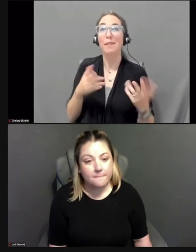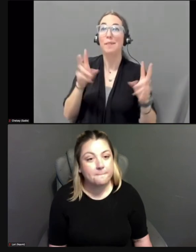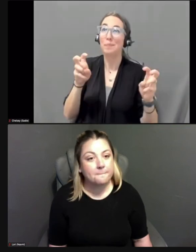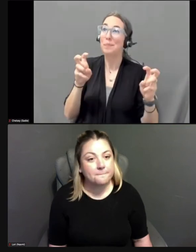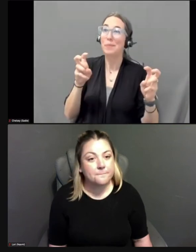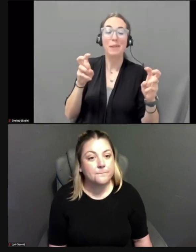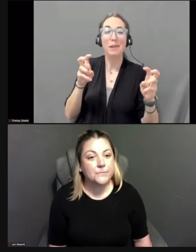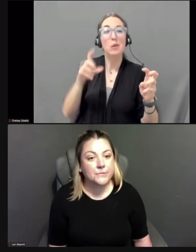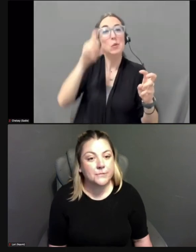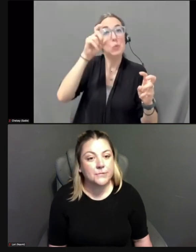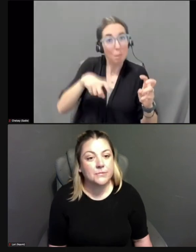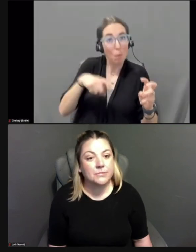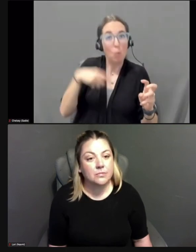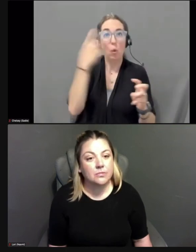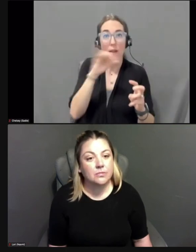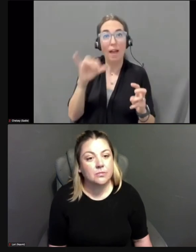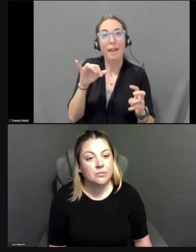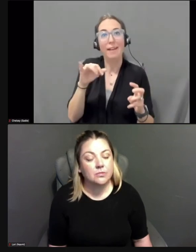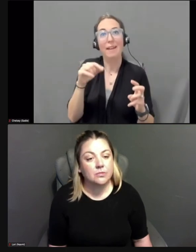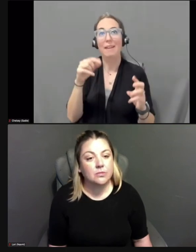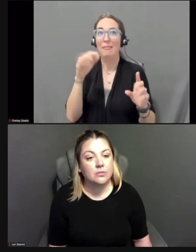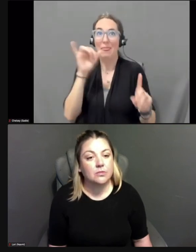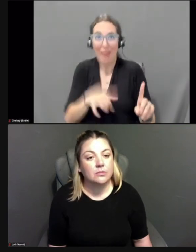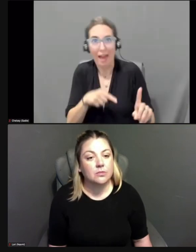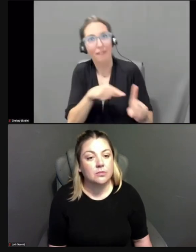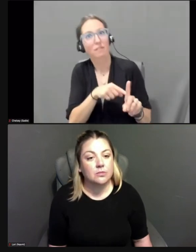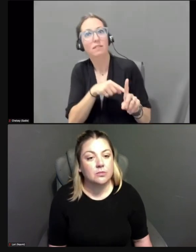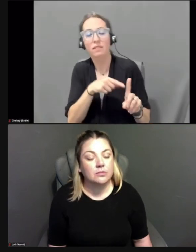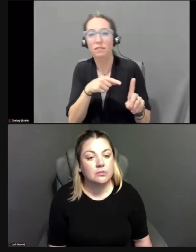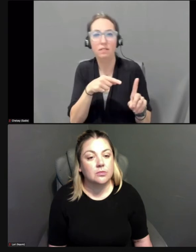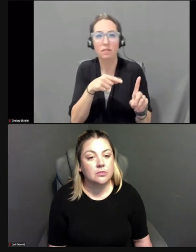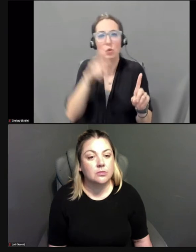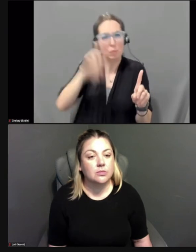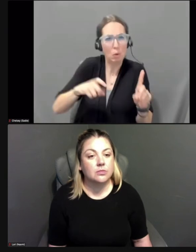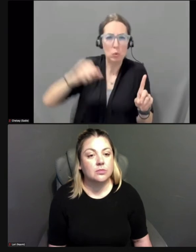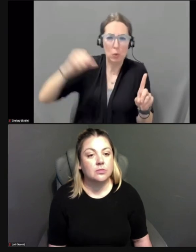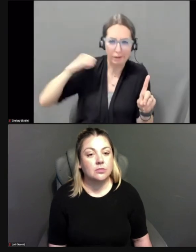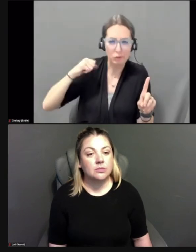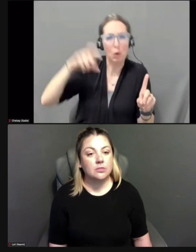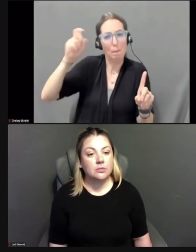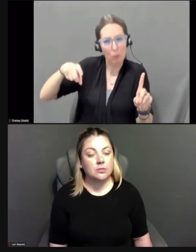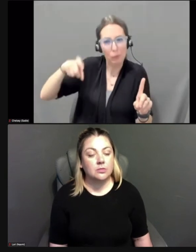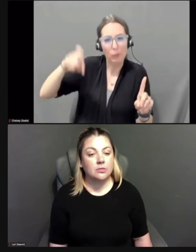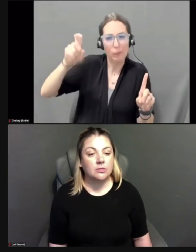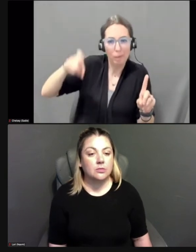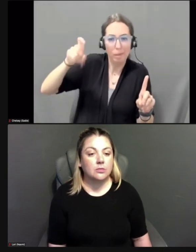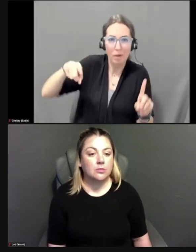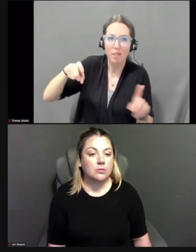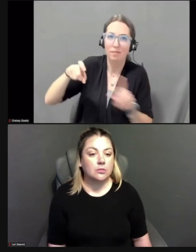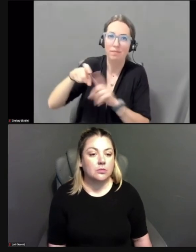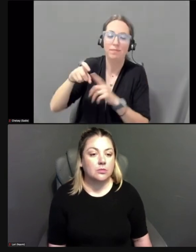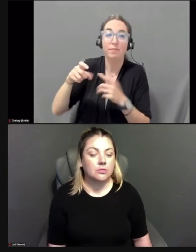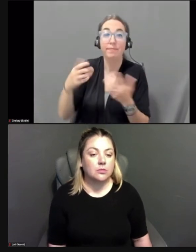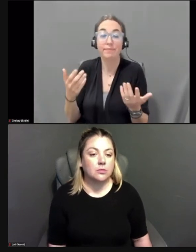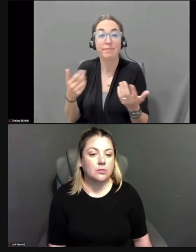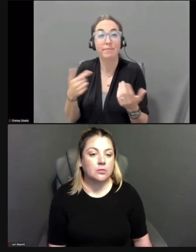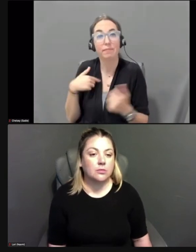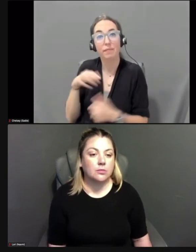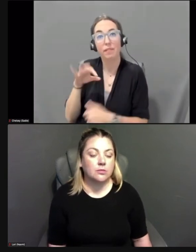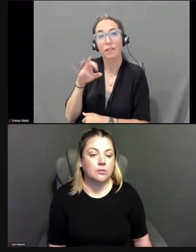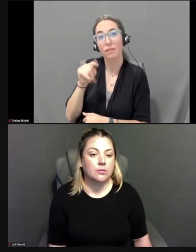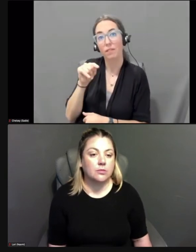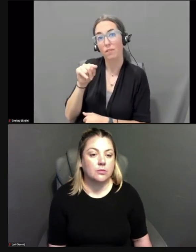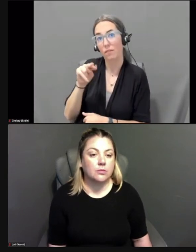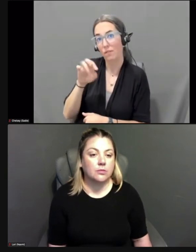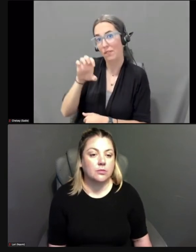to exercise and how we're supposed to be in the world. And being a fitness instructor is challenging during